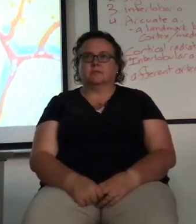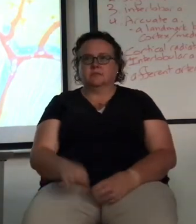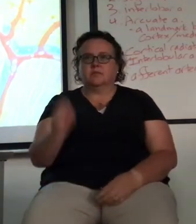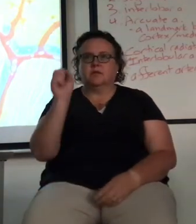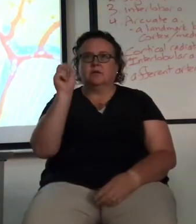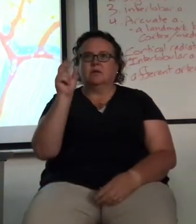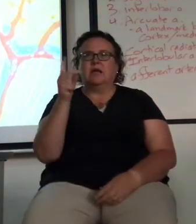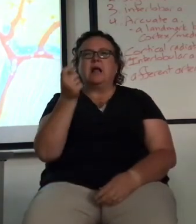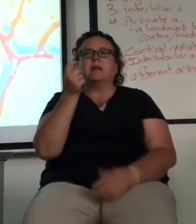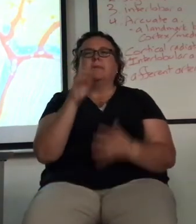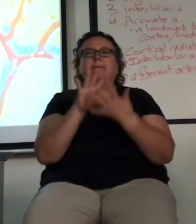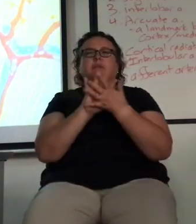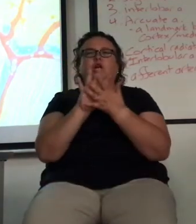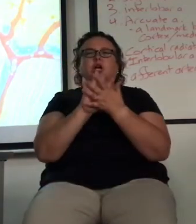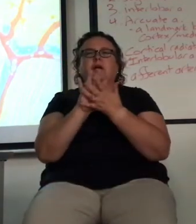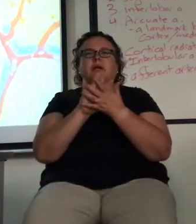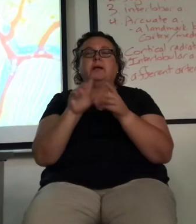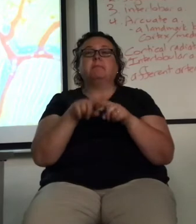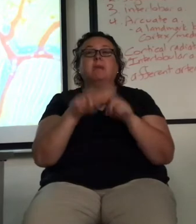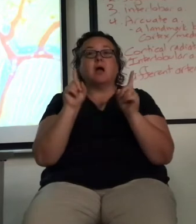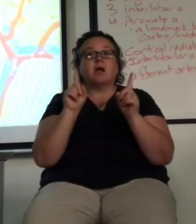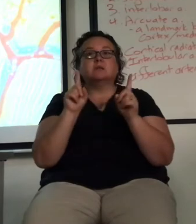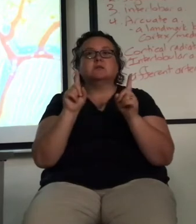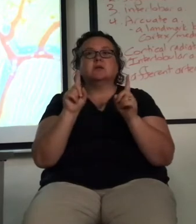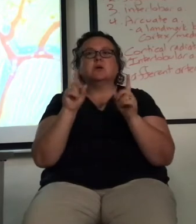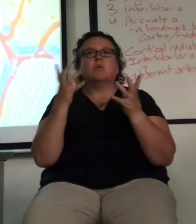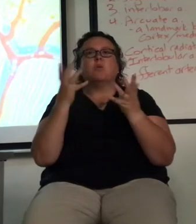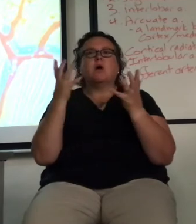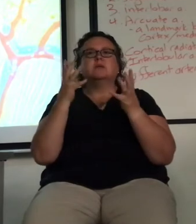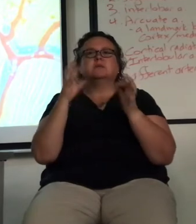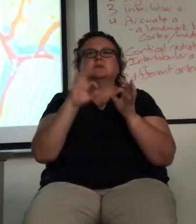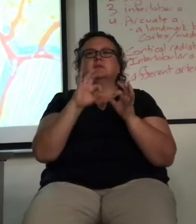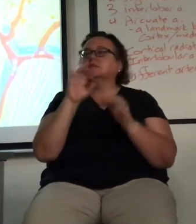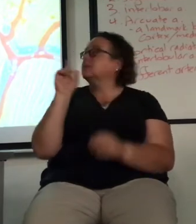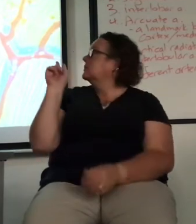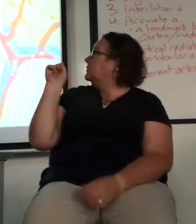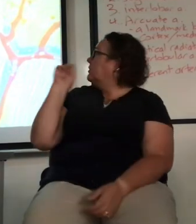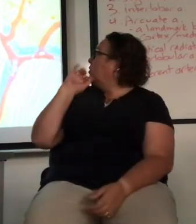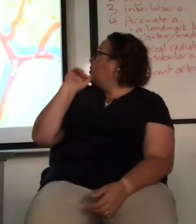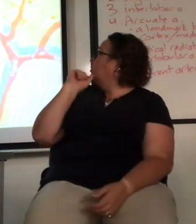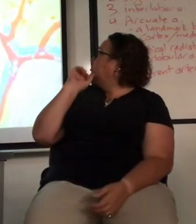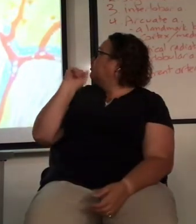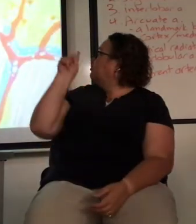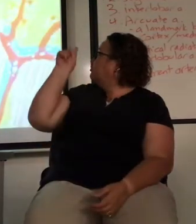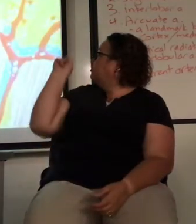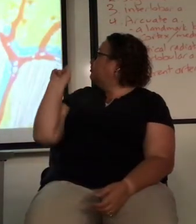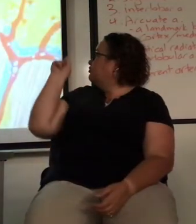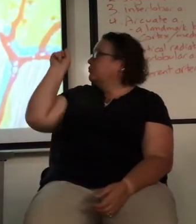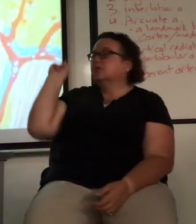Alright, it's a little bit blurry here, but what's the vertical orange thing?